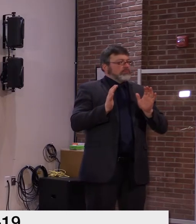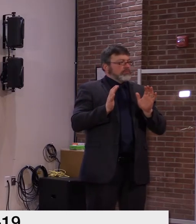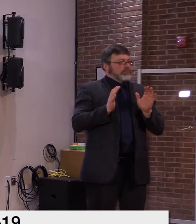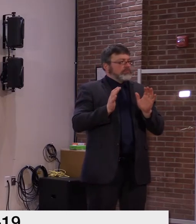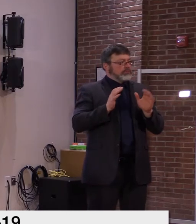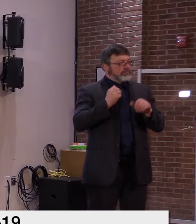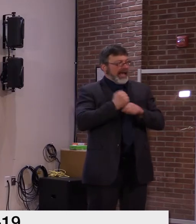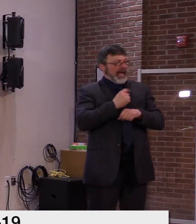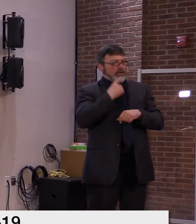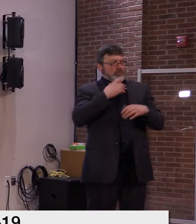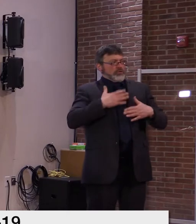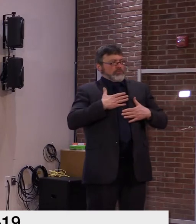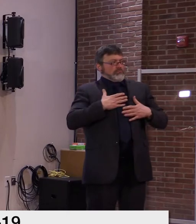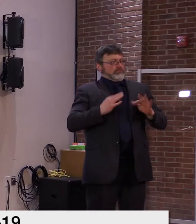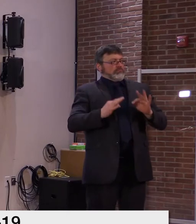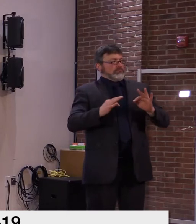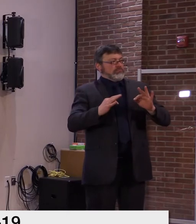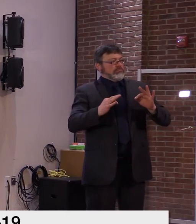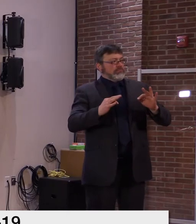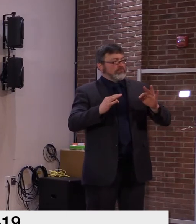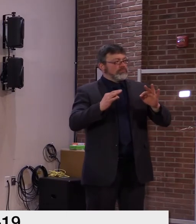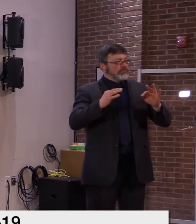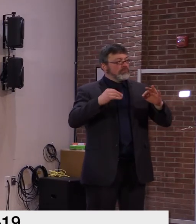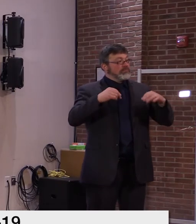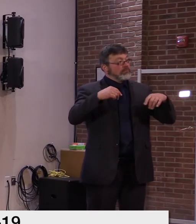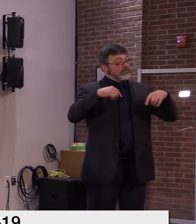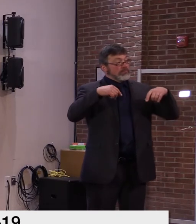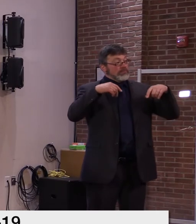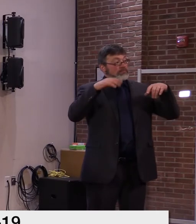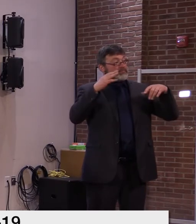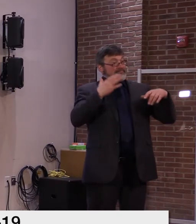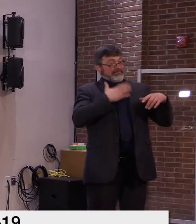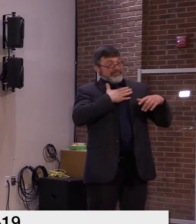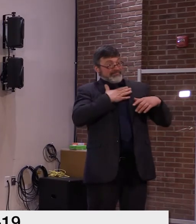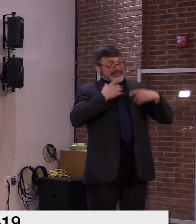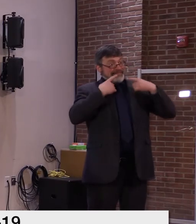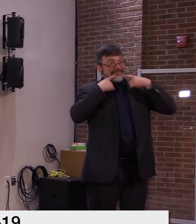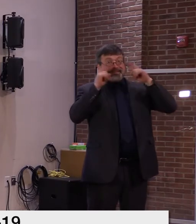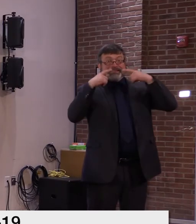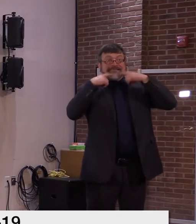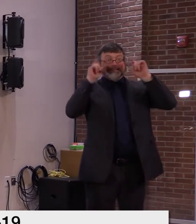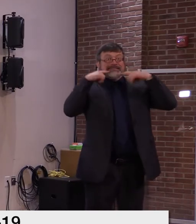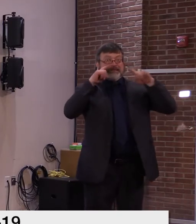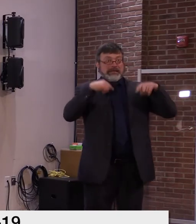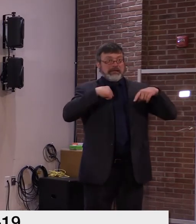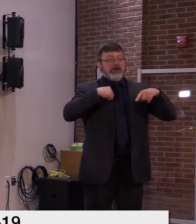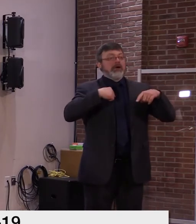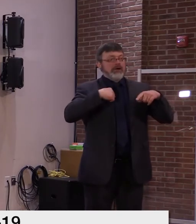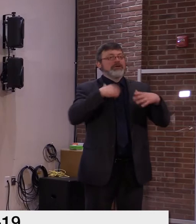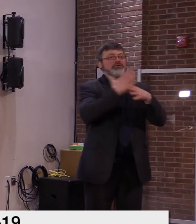from this pandemic. That concludes my update. I'll now turn it over back to the governor.